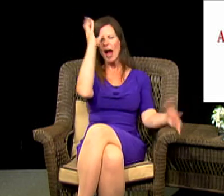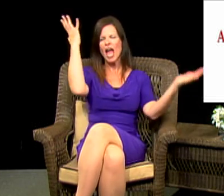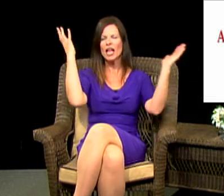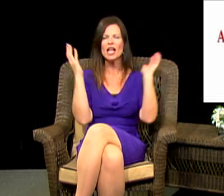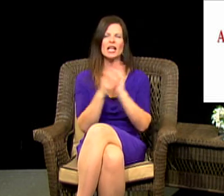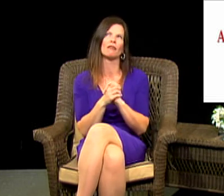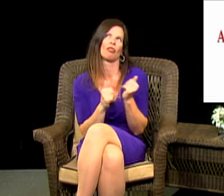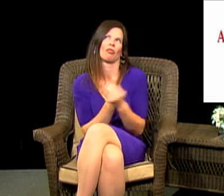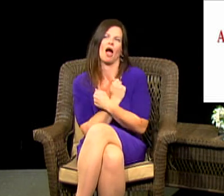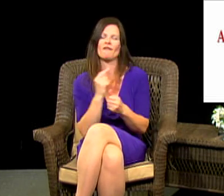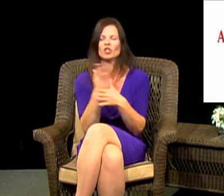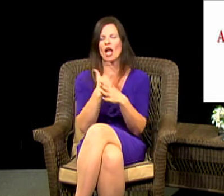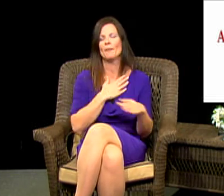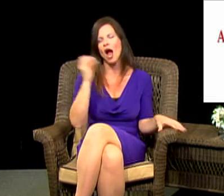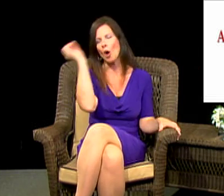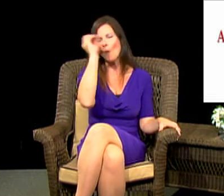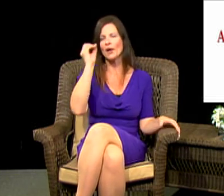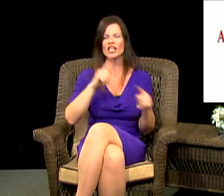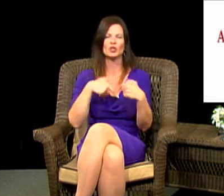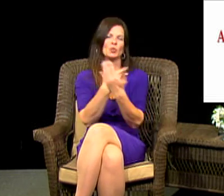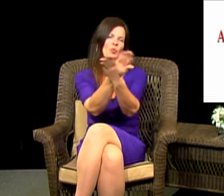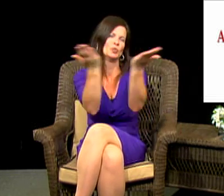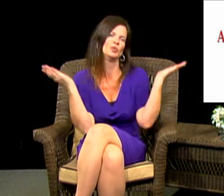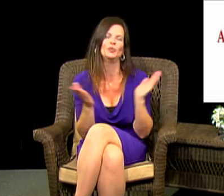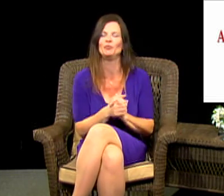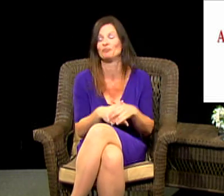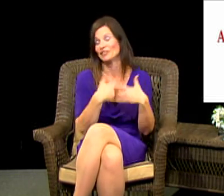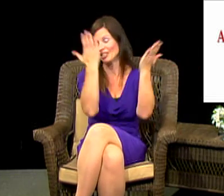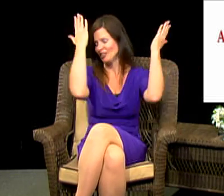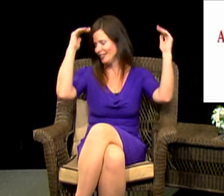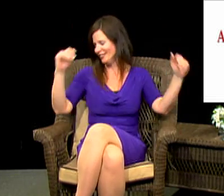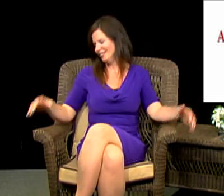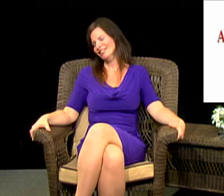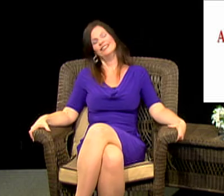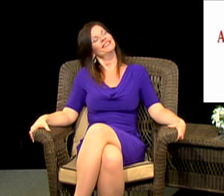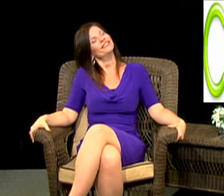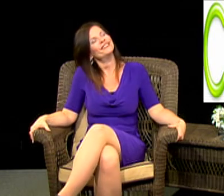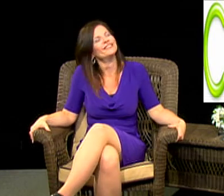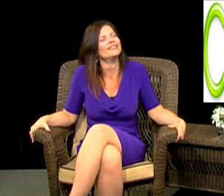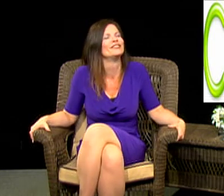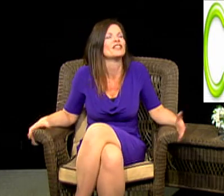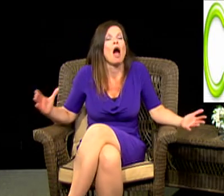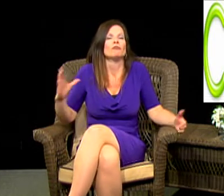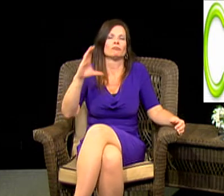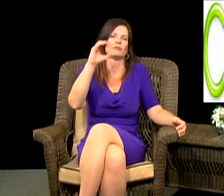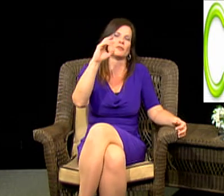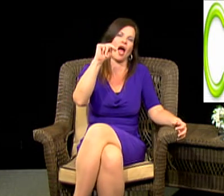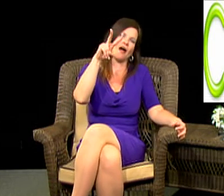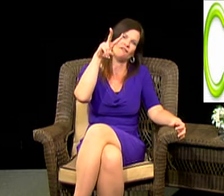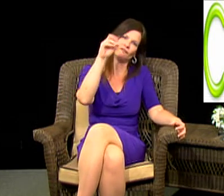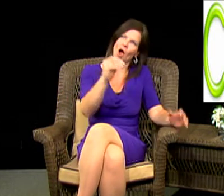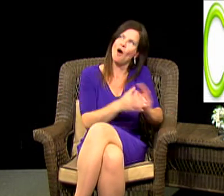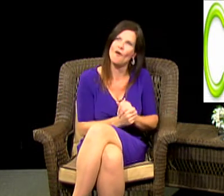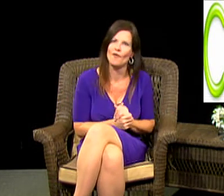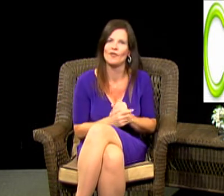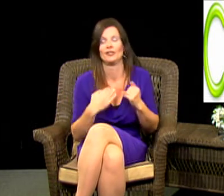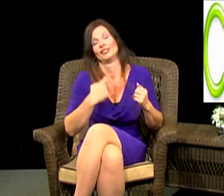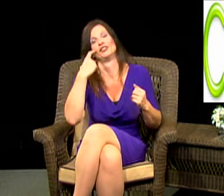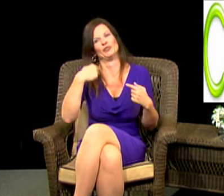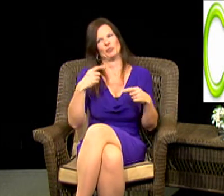All right, now I'd like to talk about my opinion. I love sharing my opinion, so this segment is called Aidan Mack's Opinion. This has to do